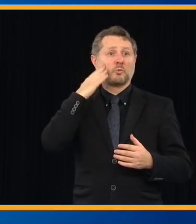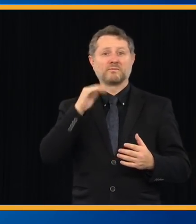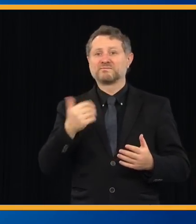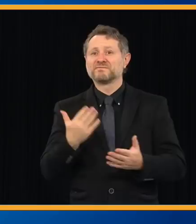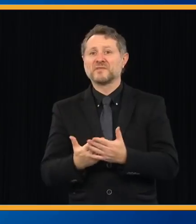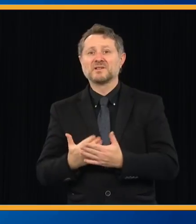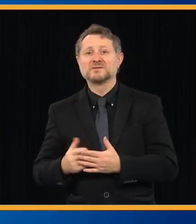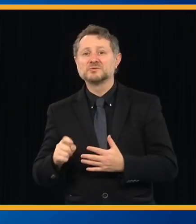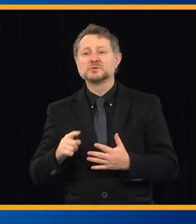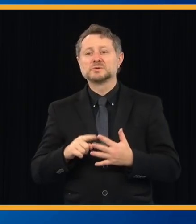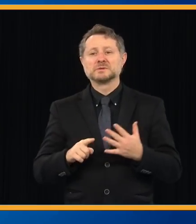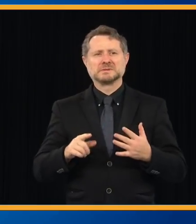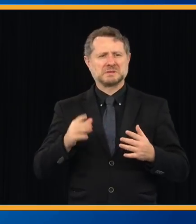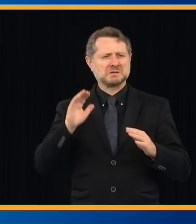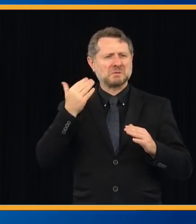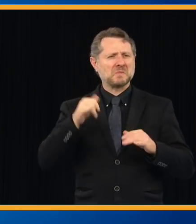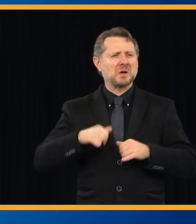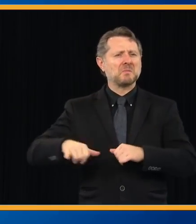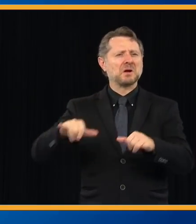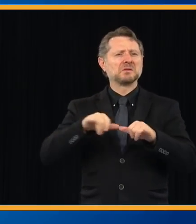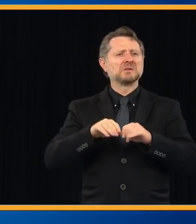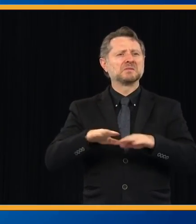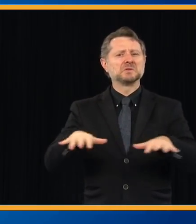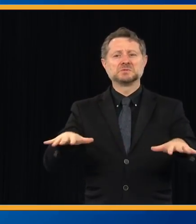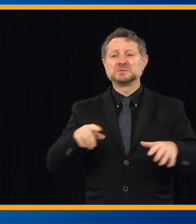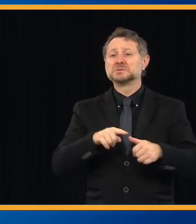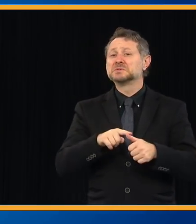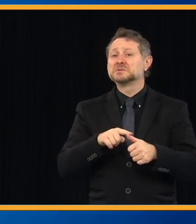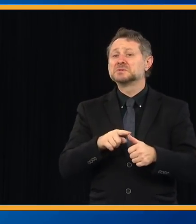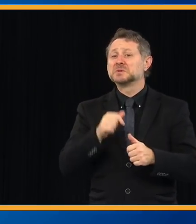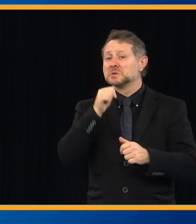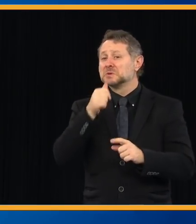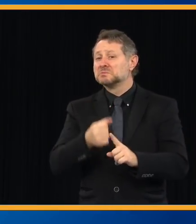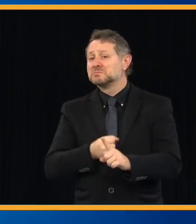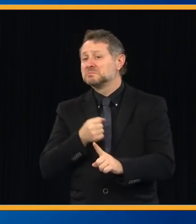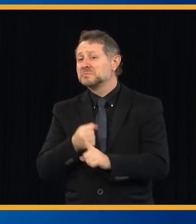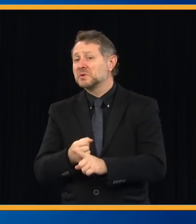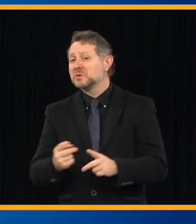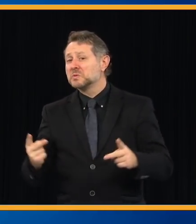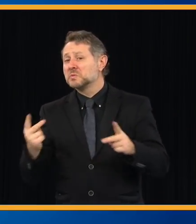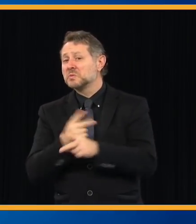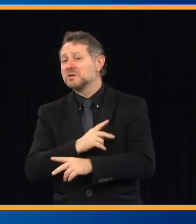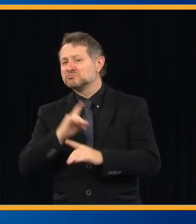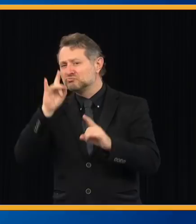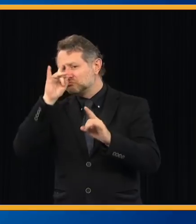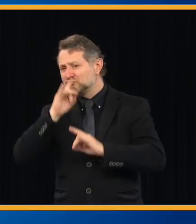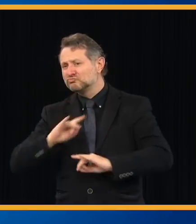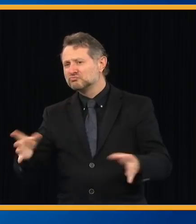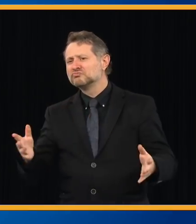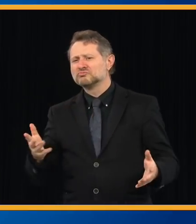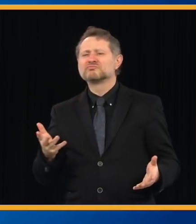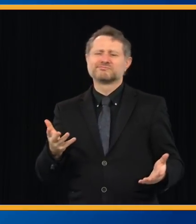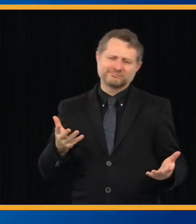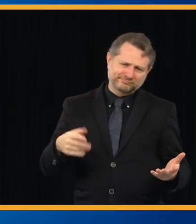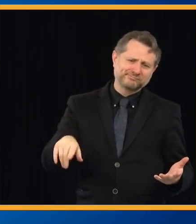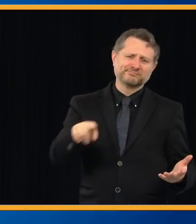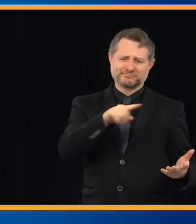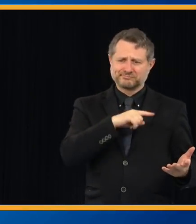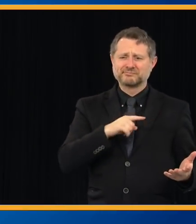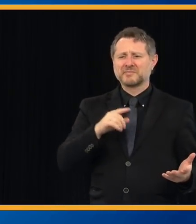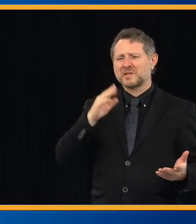with the virus, is that it affects minority communities more